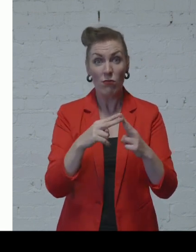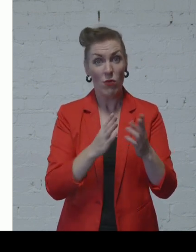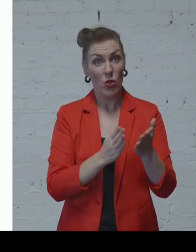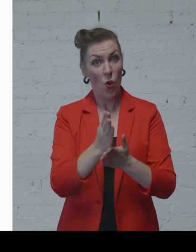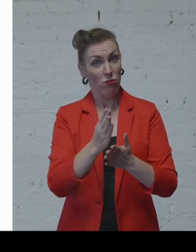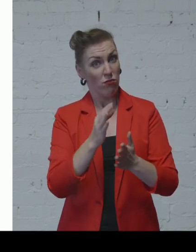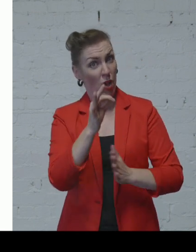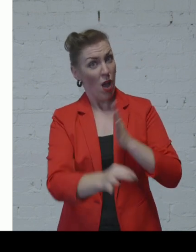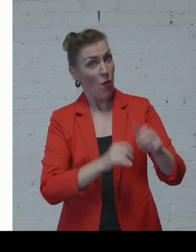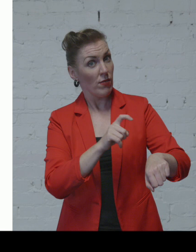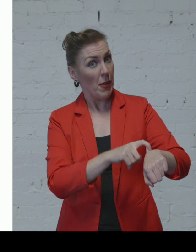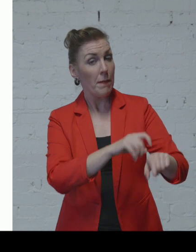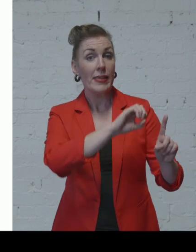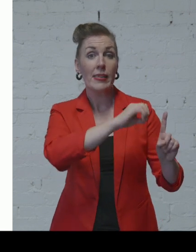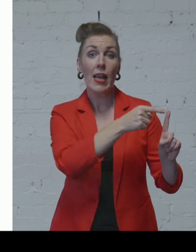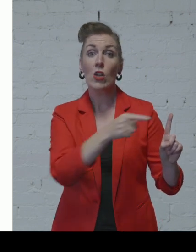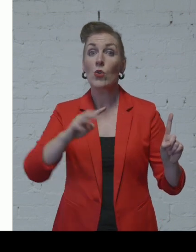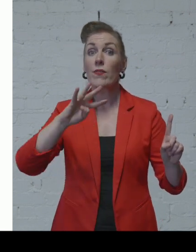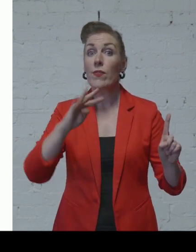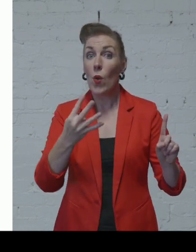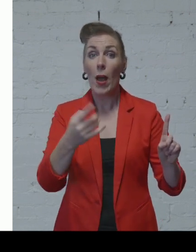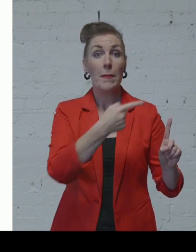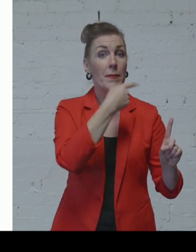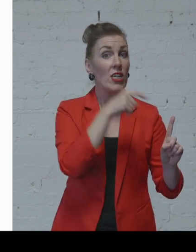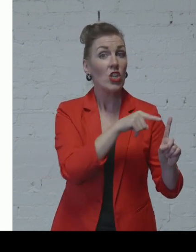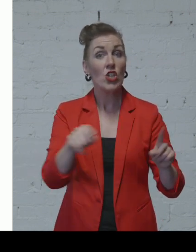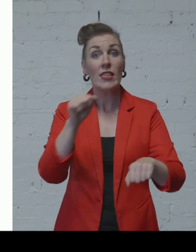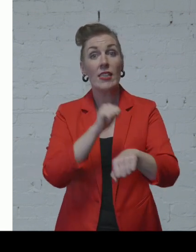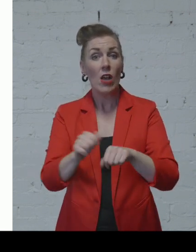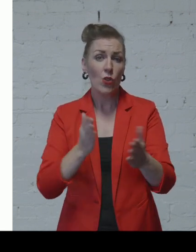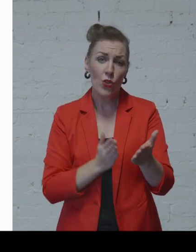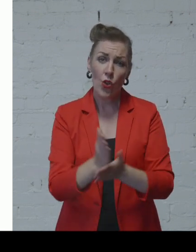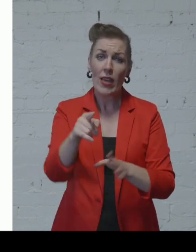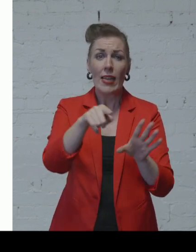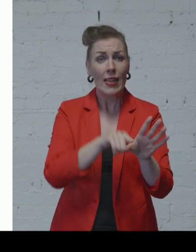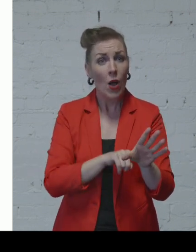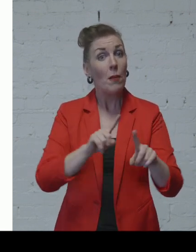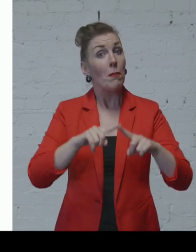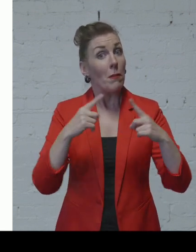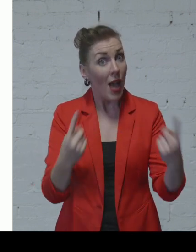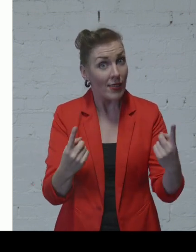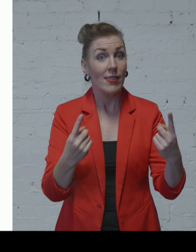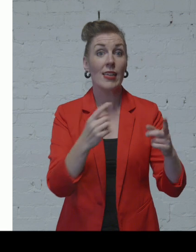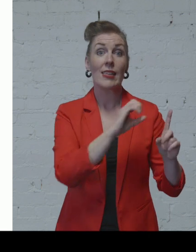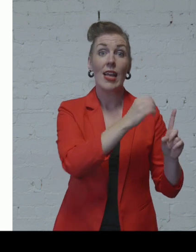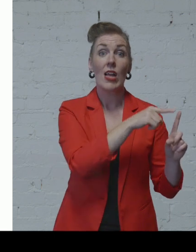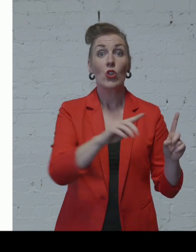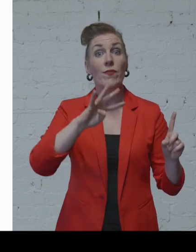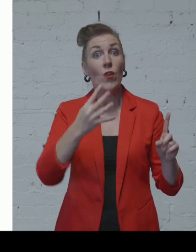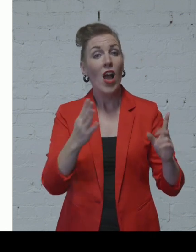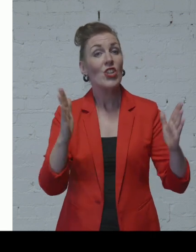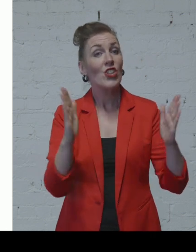You can contact us during opening hours, 10 a.m. to 4 p.m. from Monday to Saturday all year